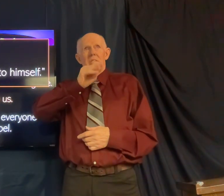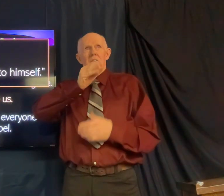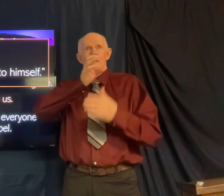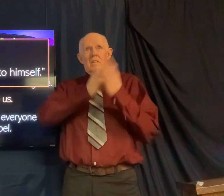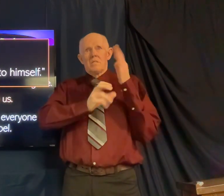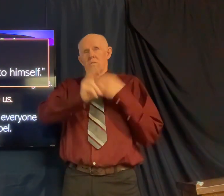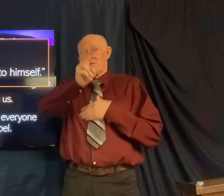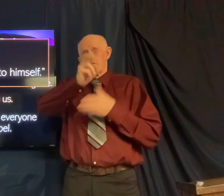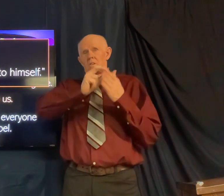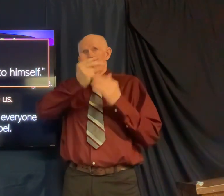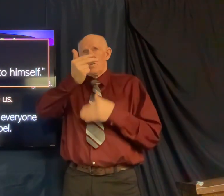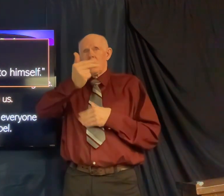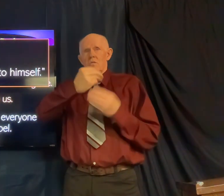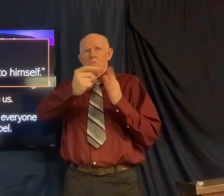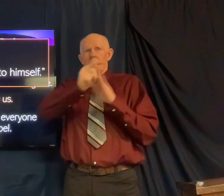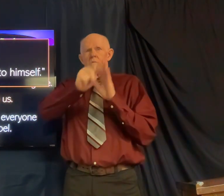In 2 Timothy 2:13,